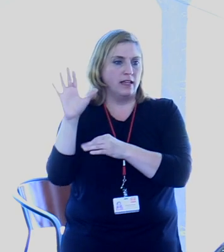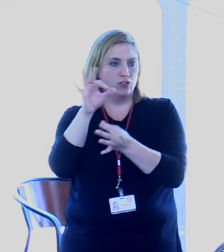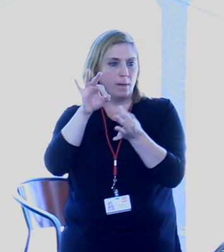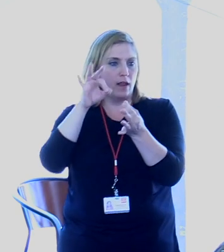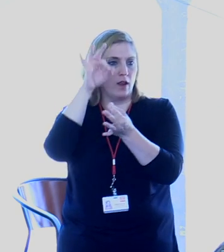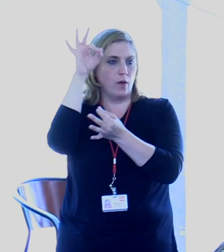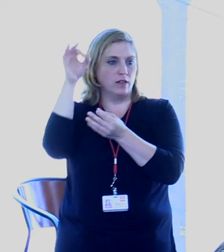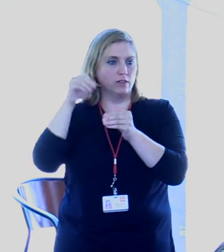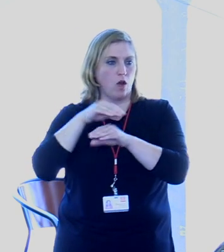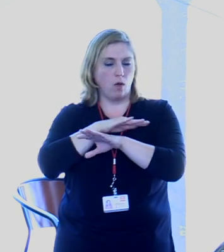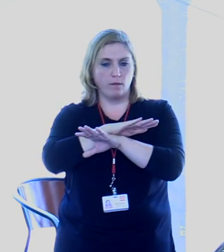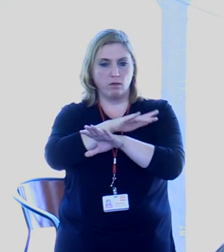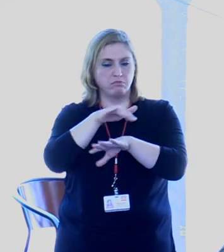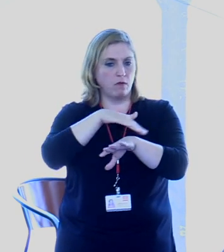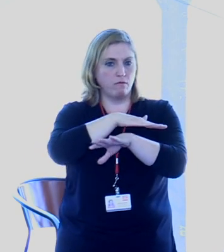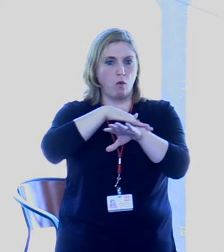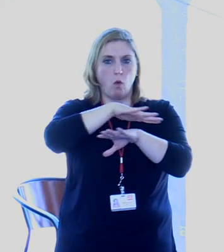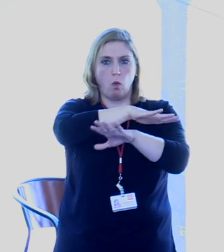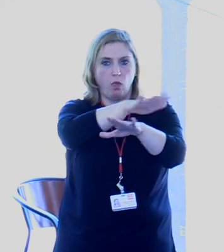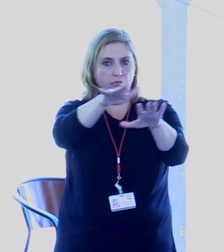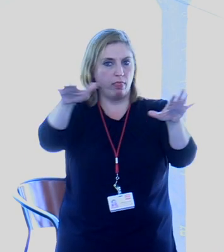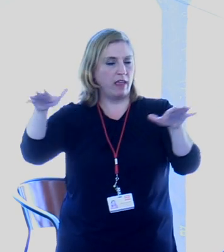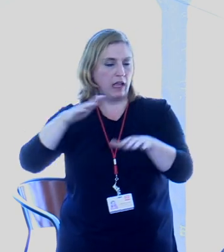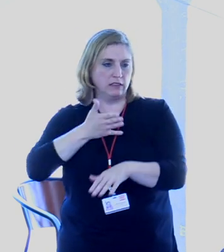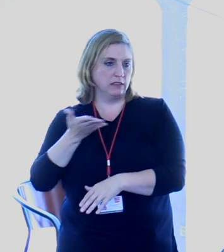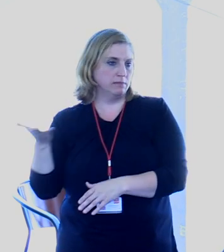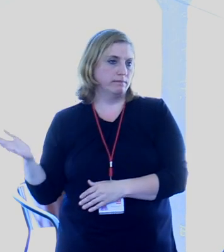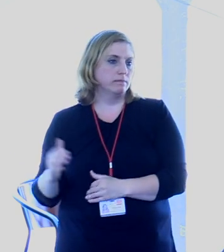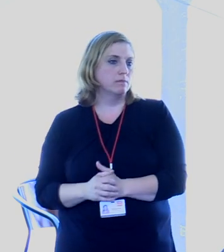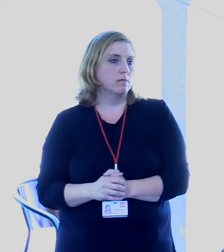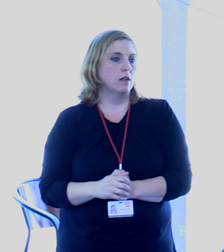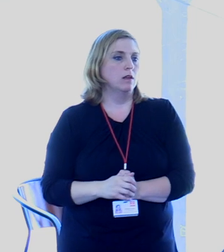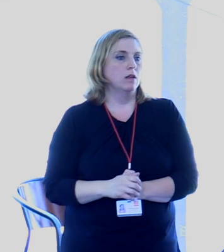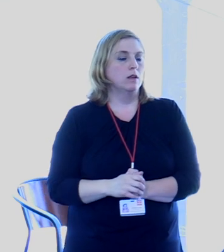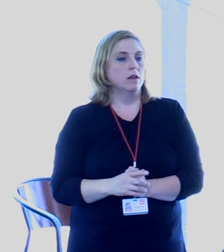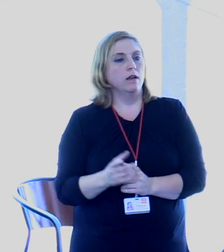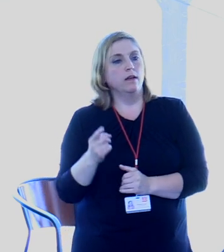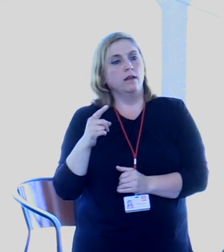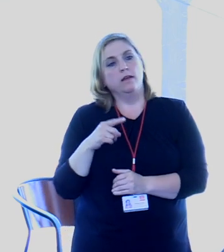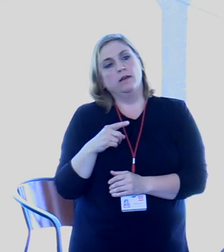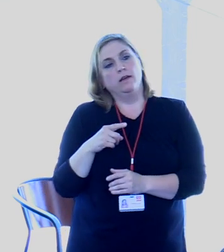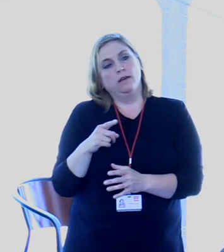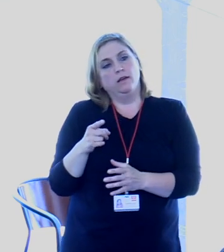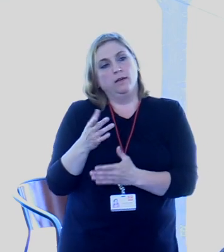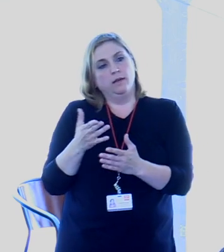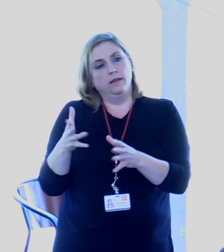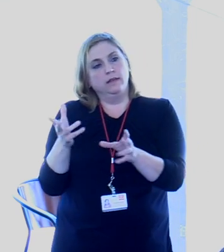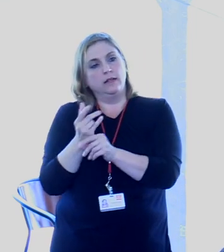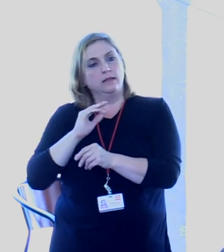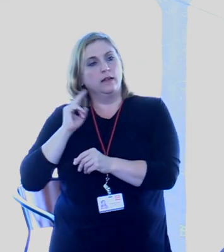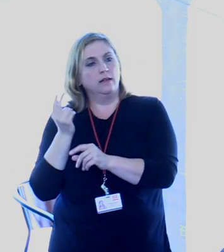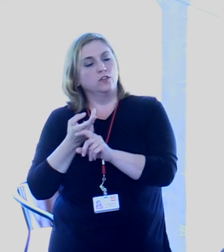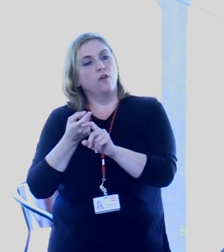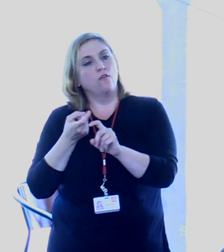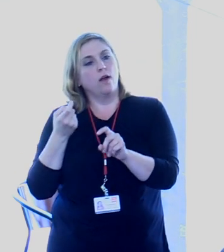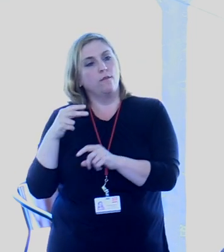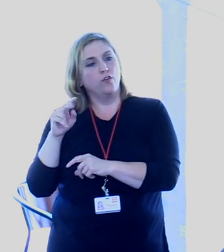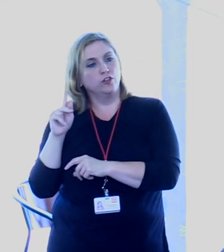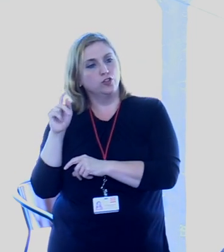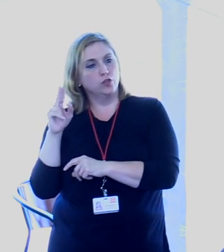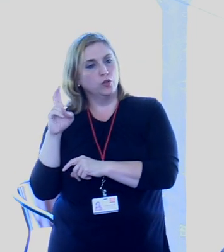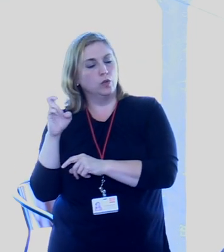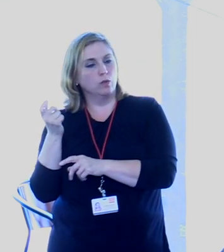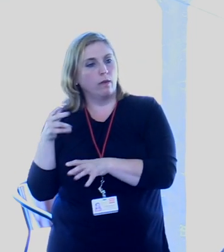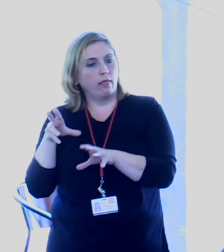spirit that permeates all things. So there's a progression in the spiritual life that takes us from these virtues that we acquire